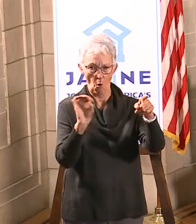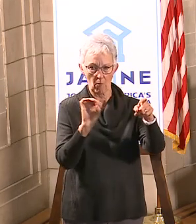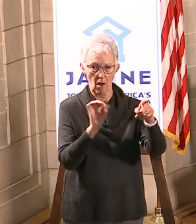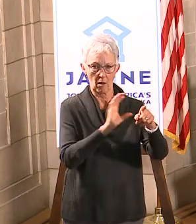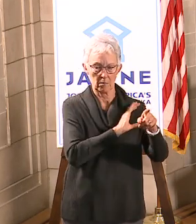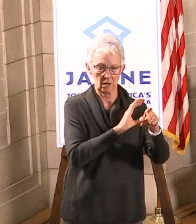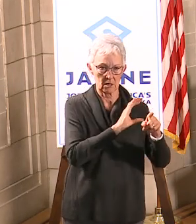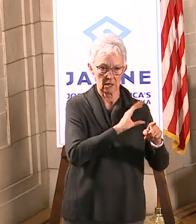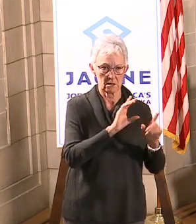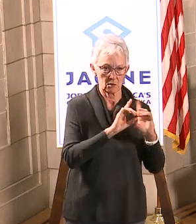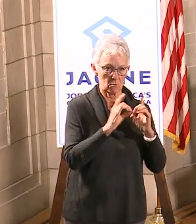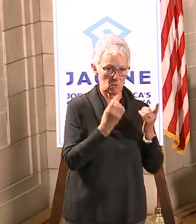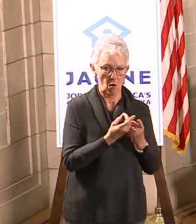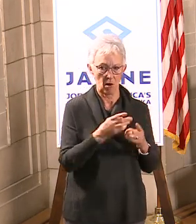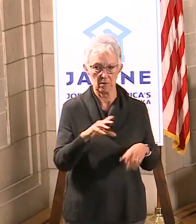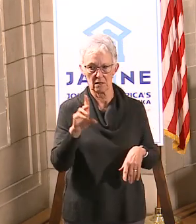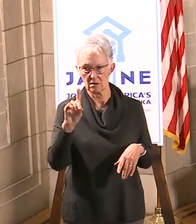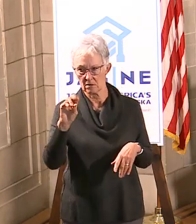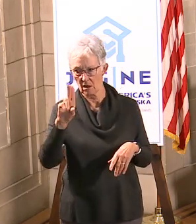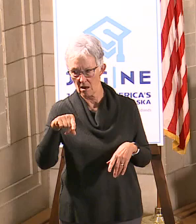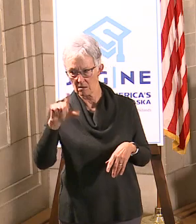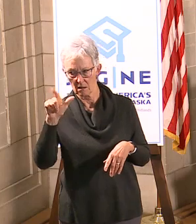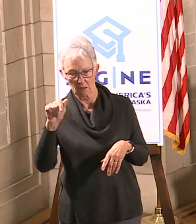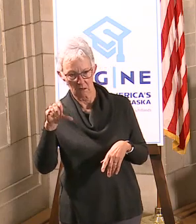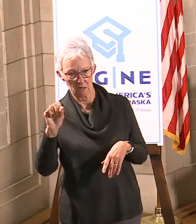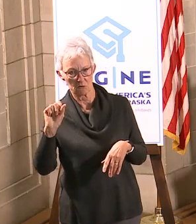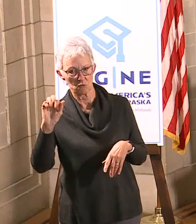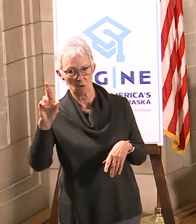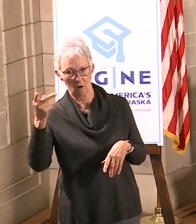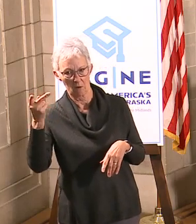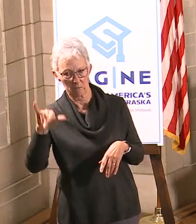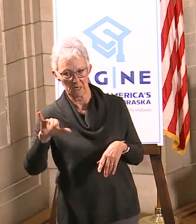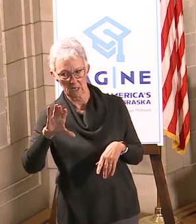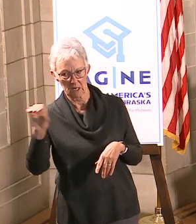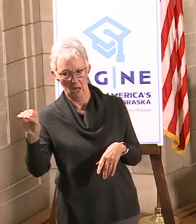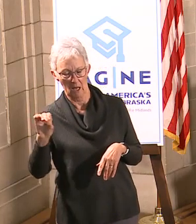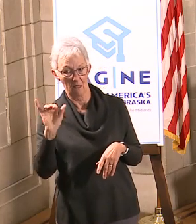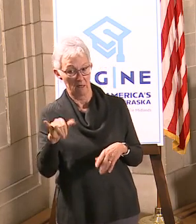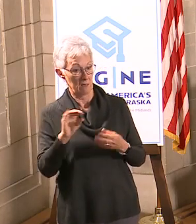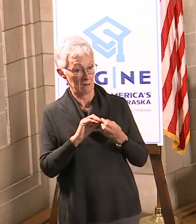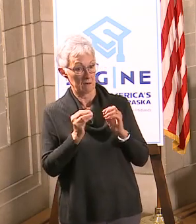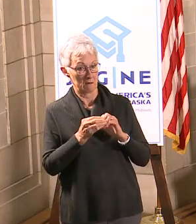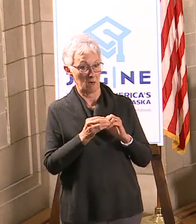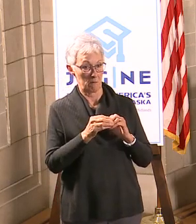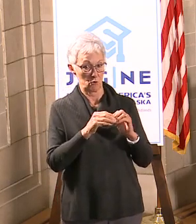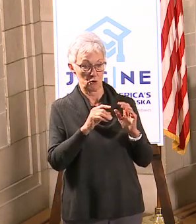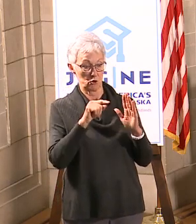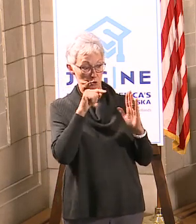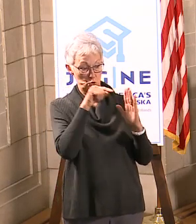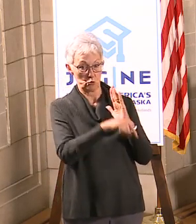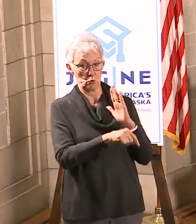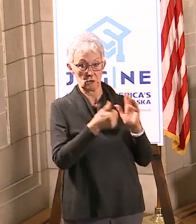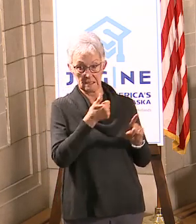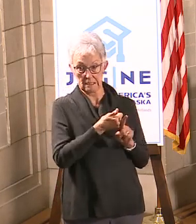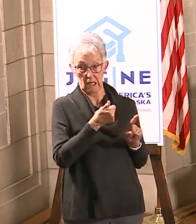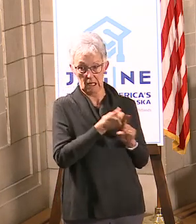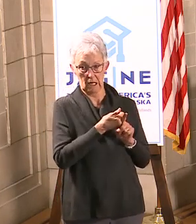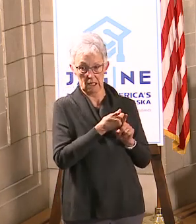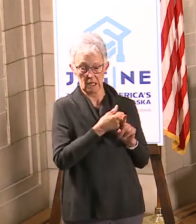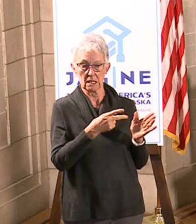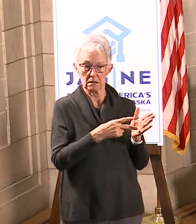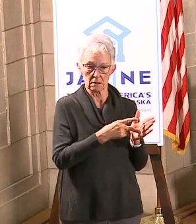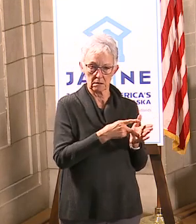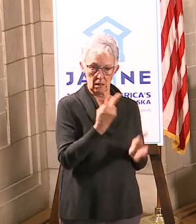in Douglas and Sarpy County, that the number of suicides of people under 20 is double what it was last year, and those are